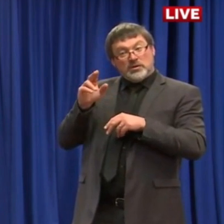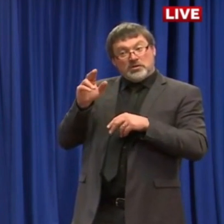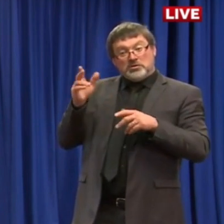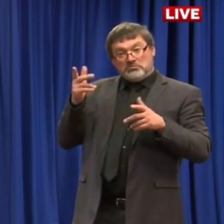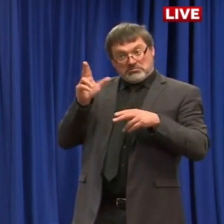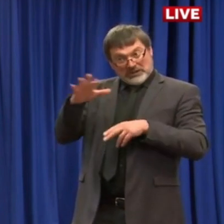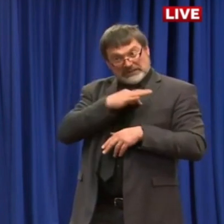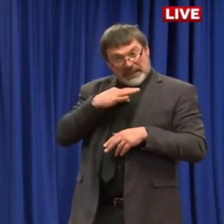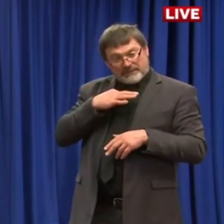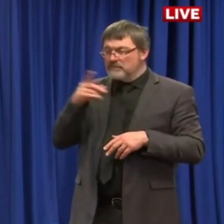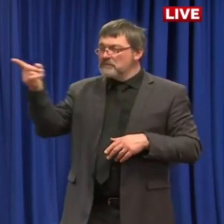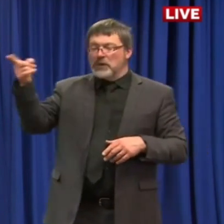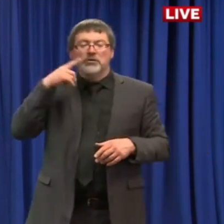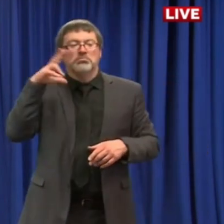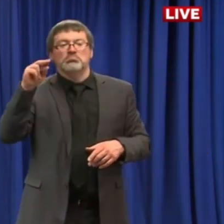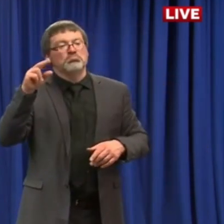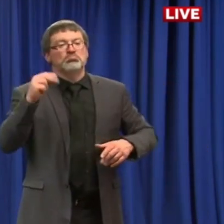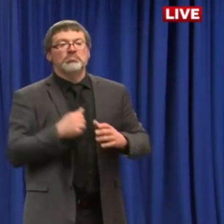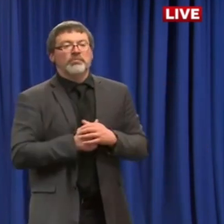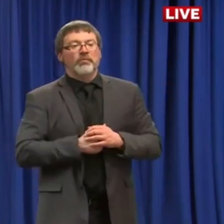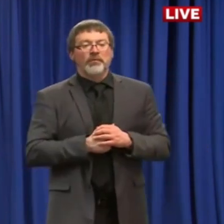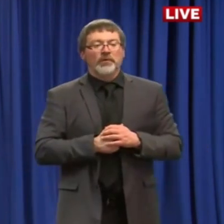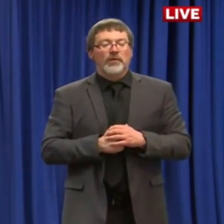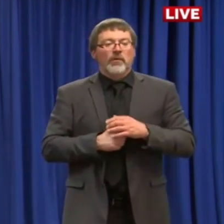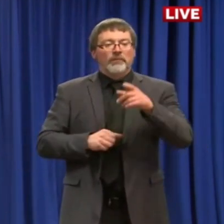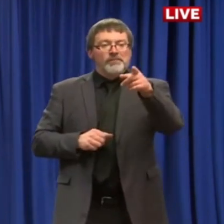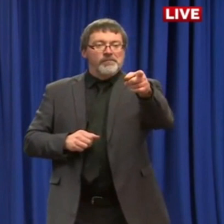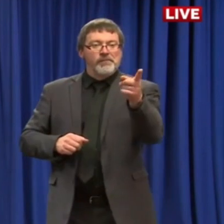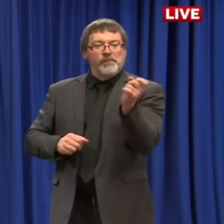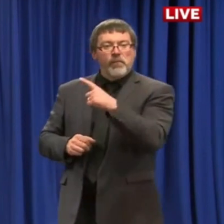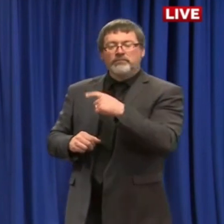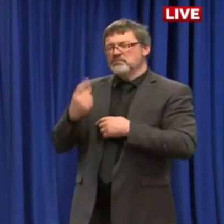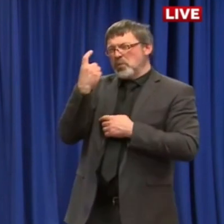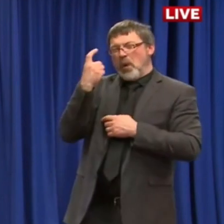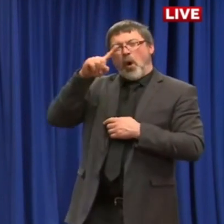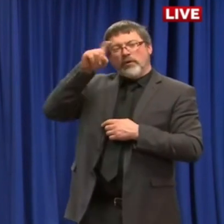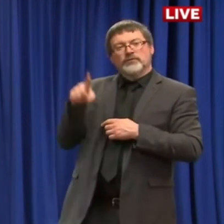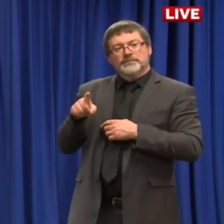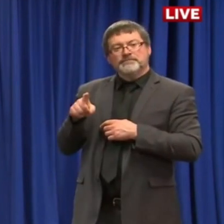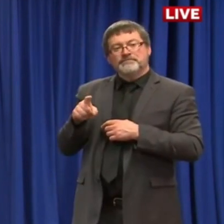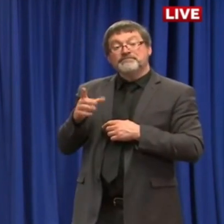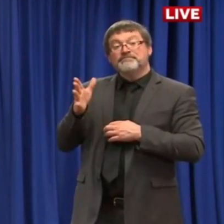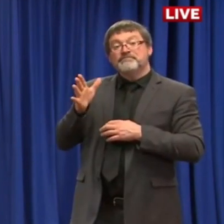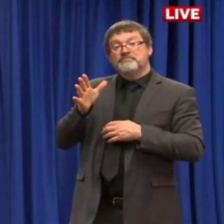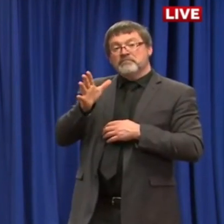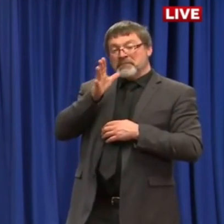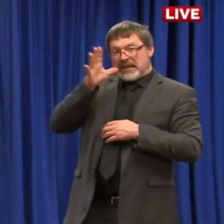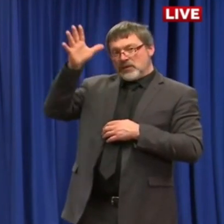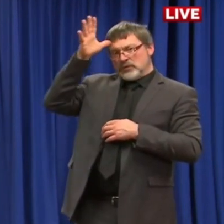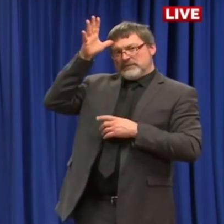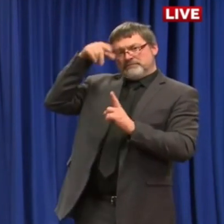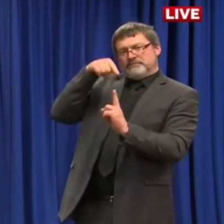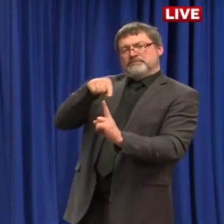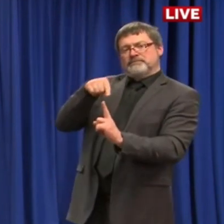I think it does it for the online questions, but if folks have, sure. We're hearing from some parents who are curious about the phased reopen of the economy and